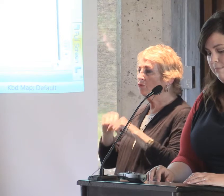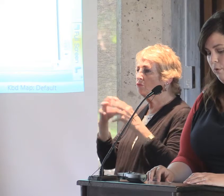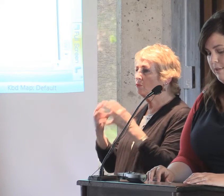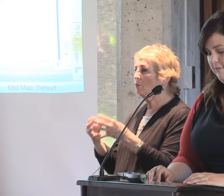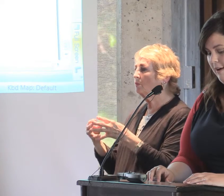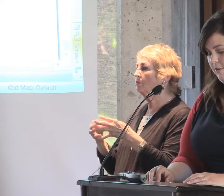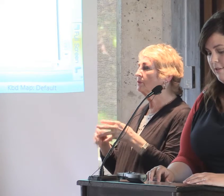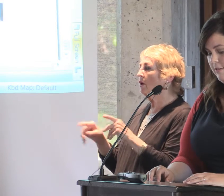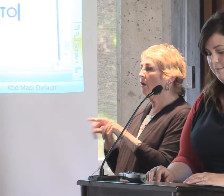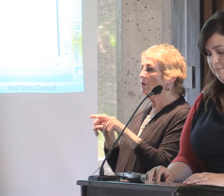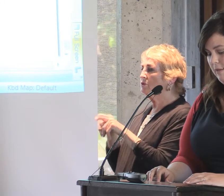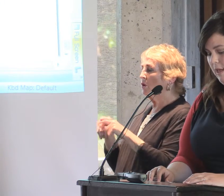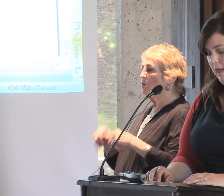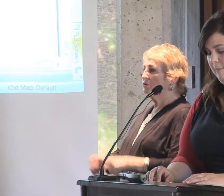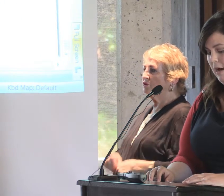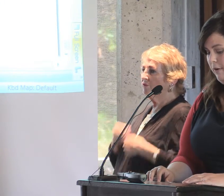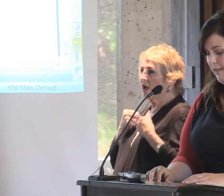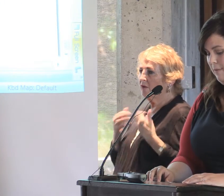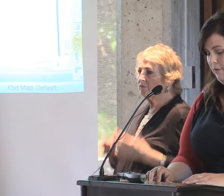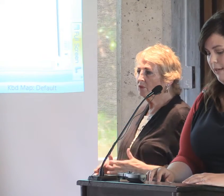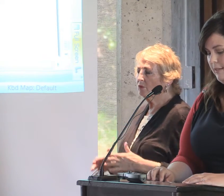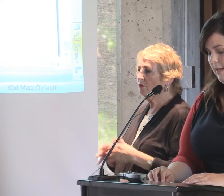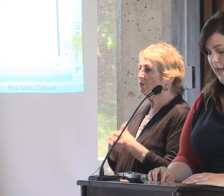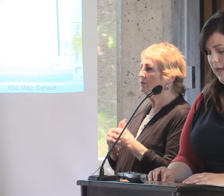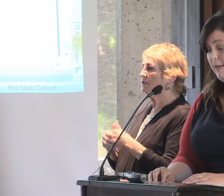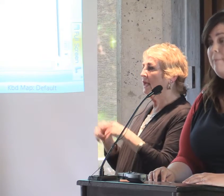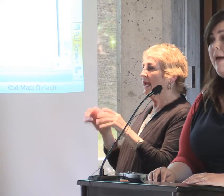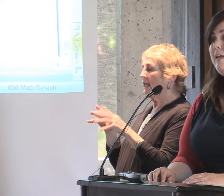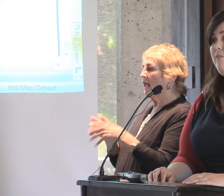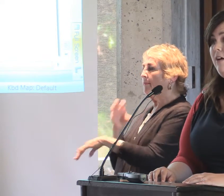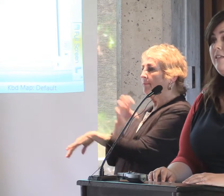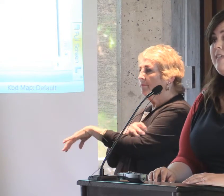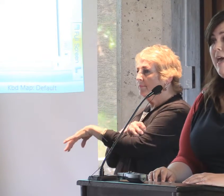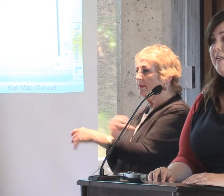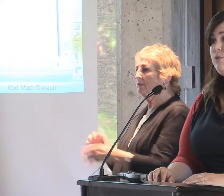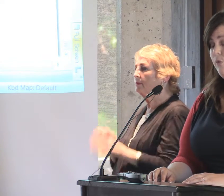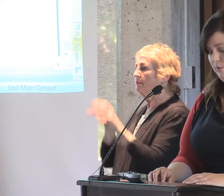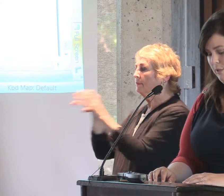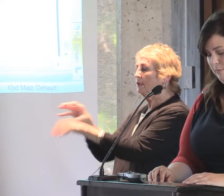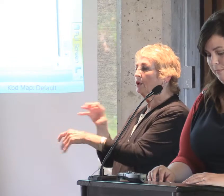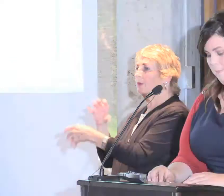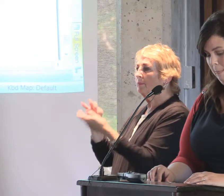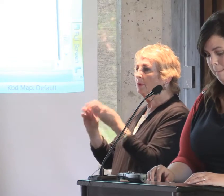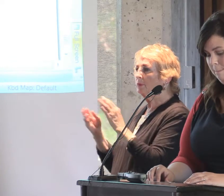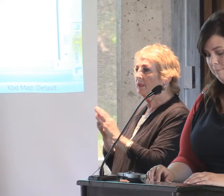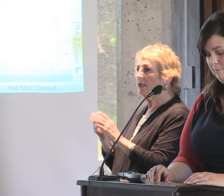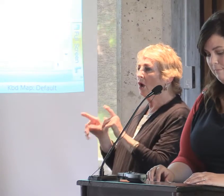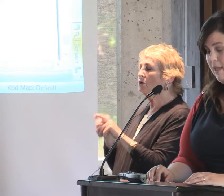working to support survivors, empowering communities, and combating violence at its root.